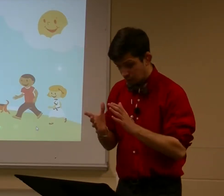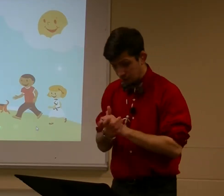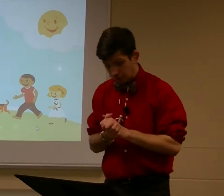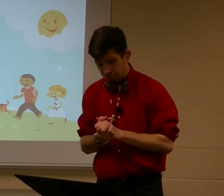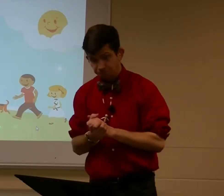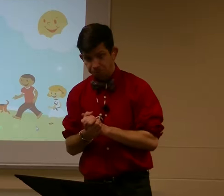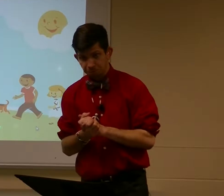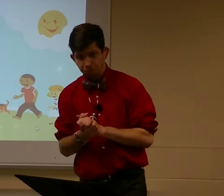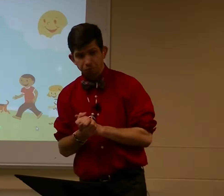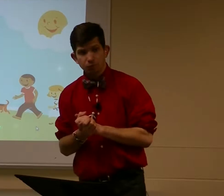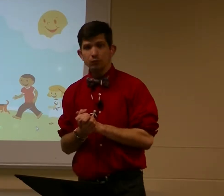Okay.